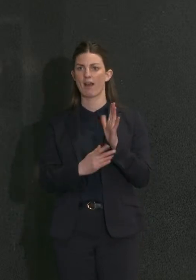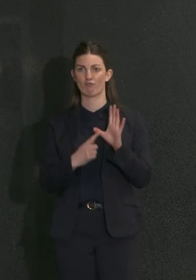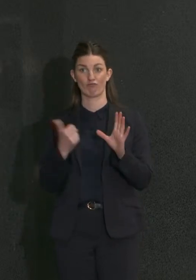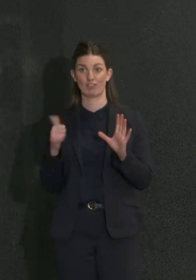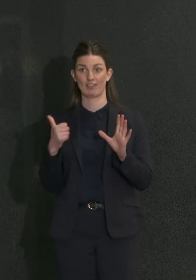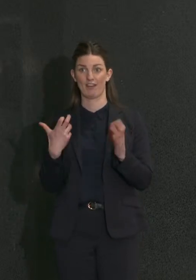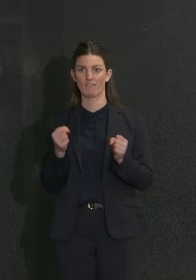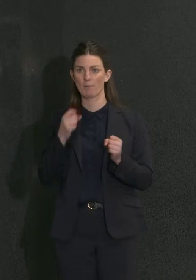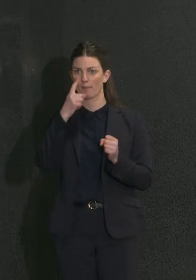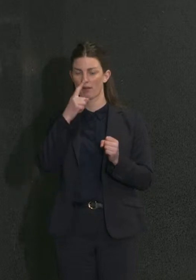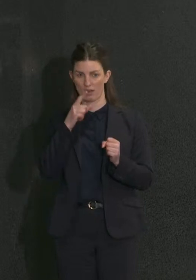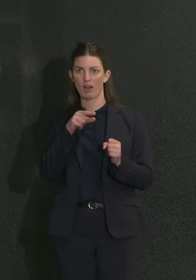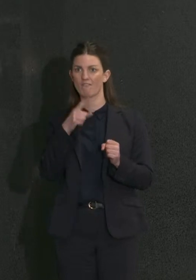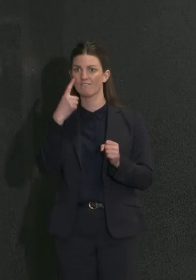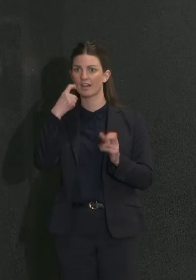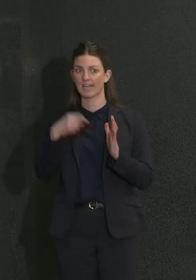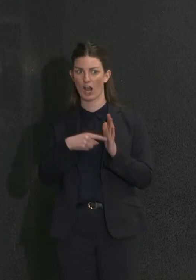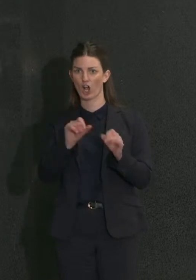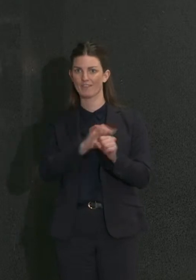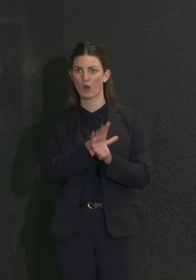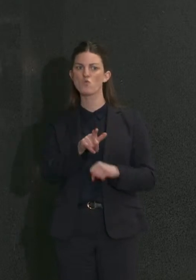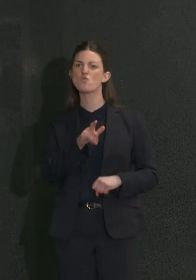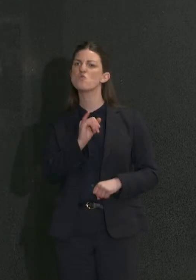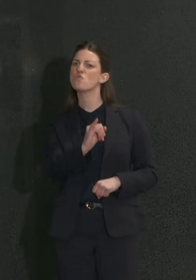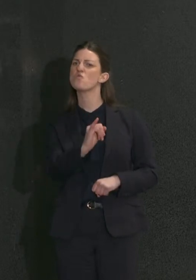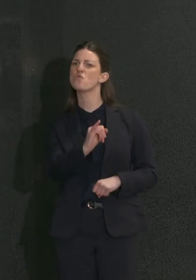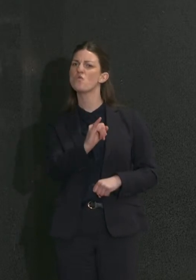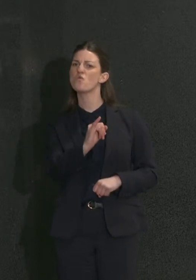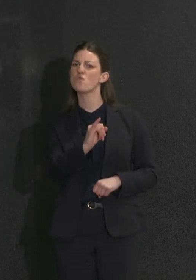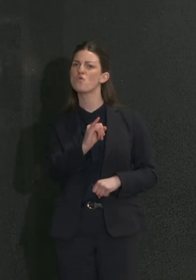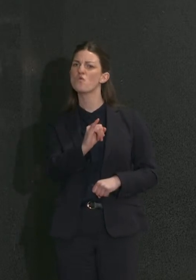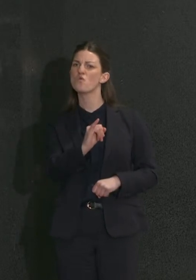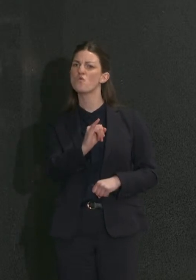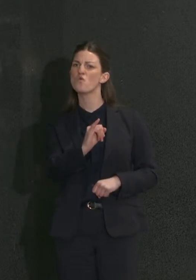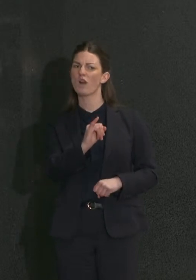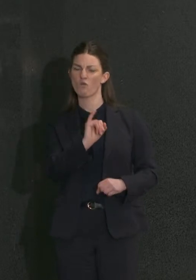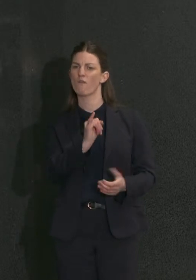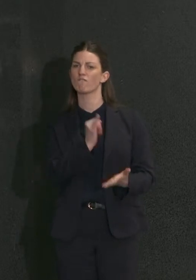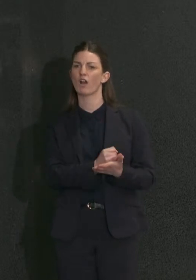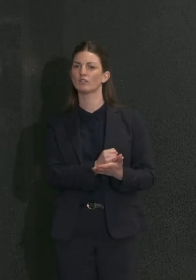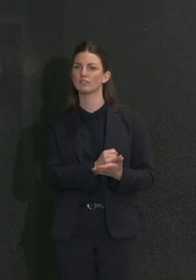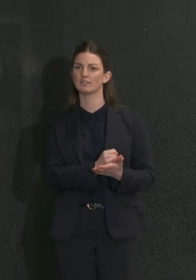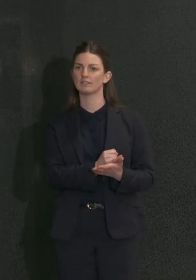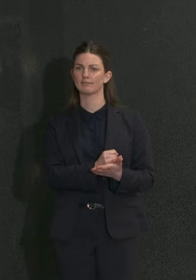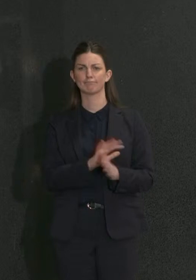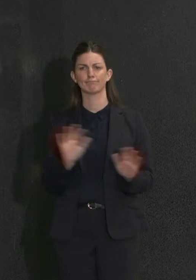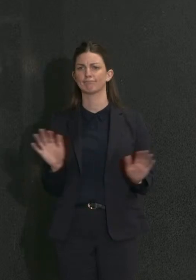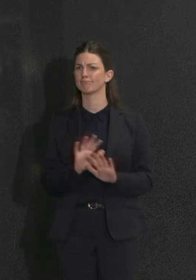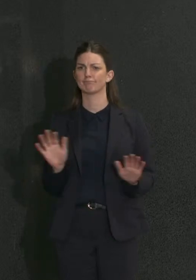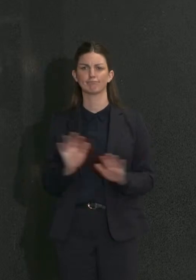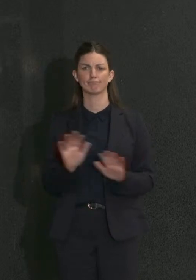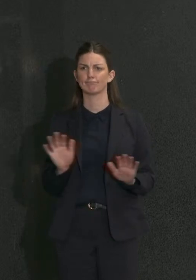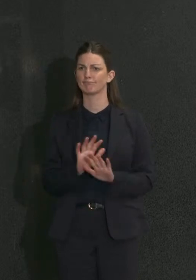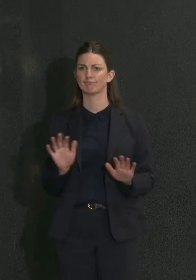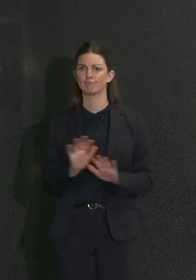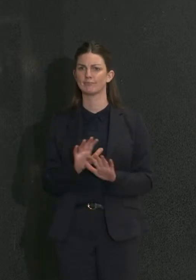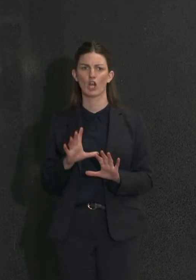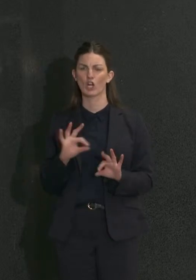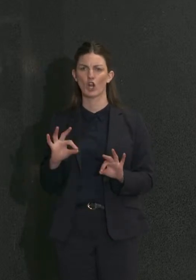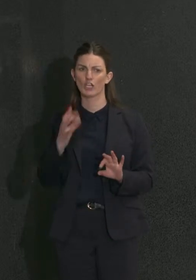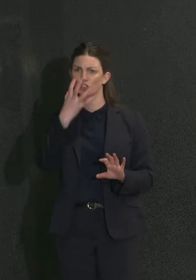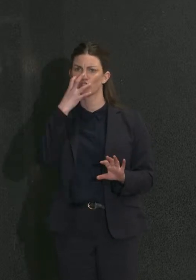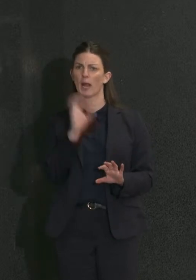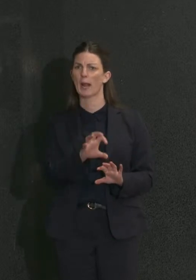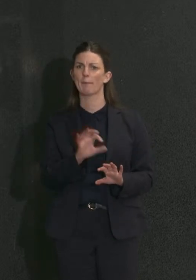do if we punish everybody who comes forward, it'll just drive the thing underground. People will not